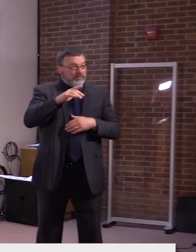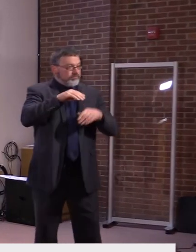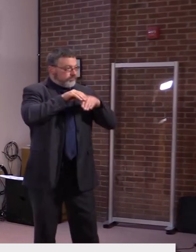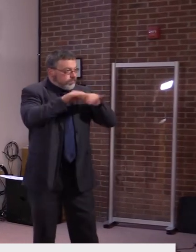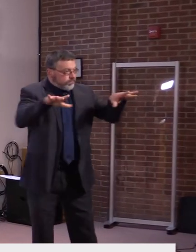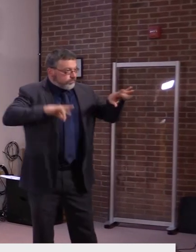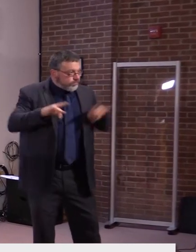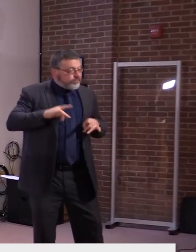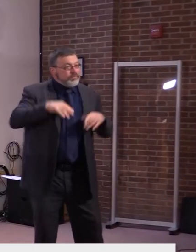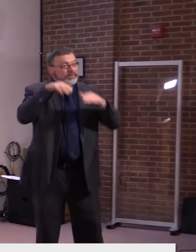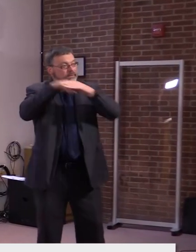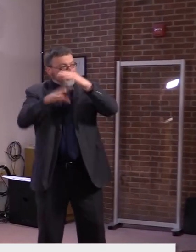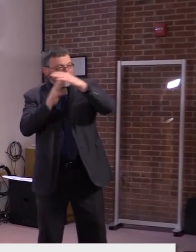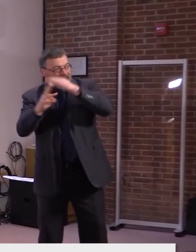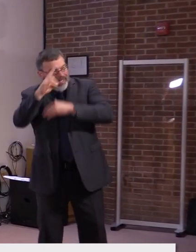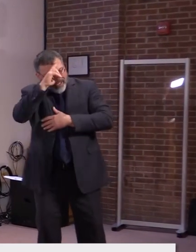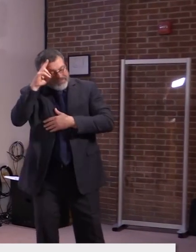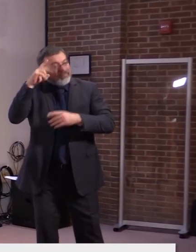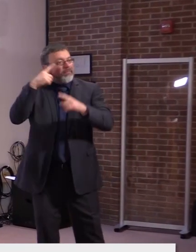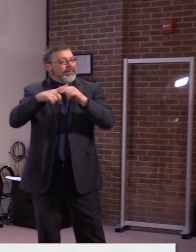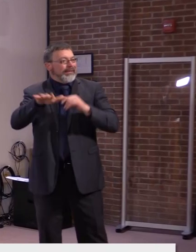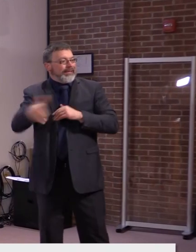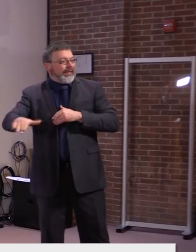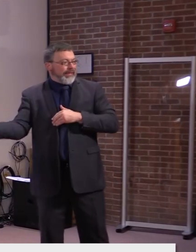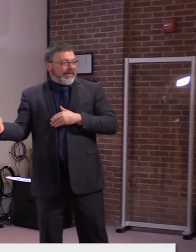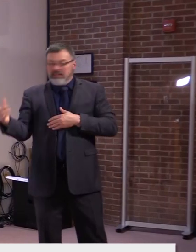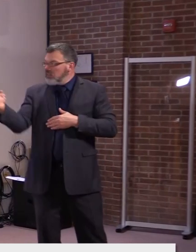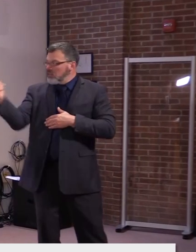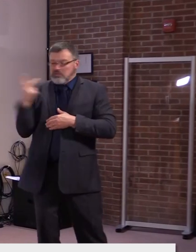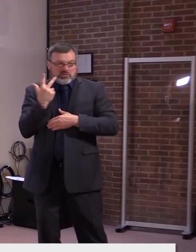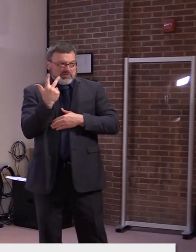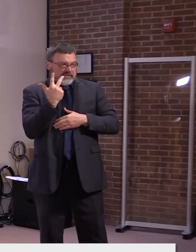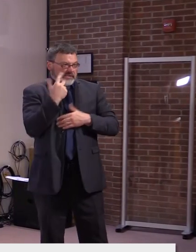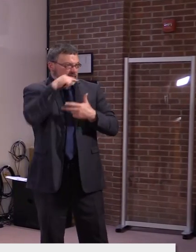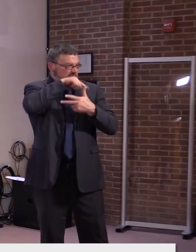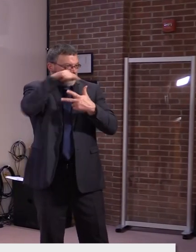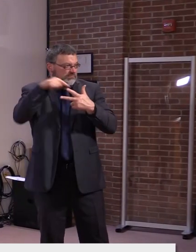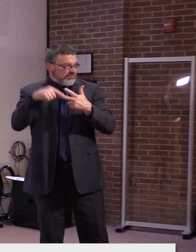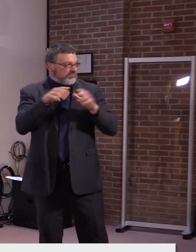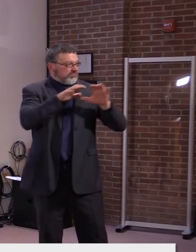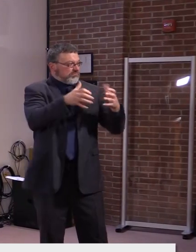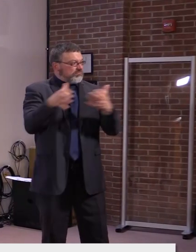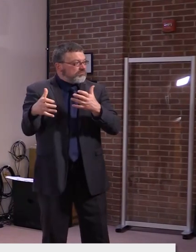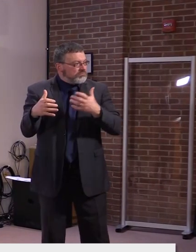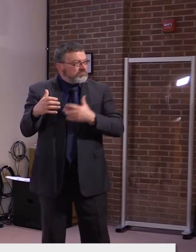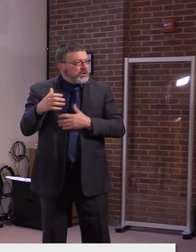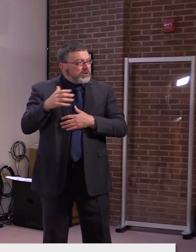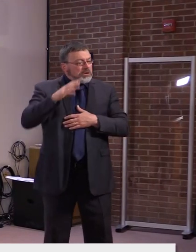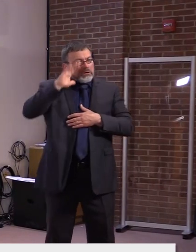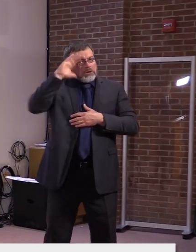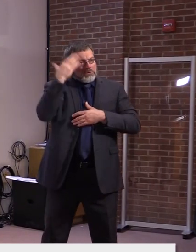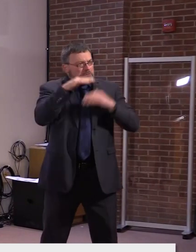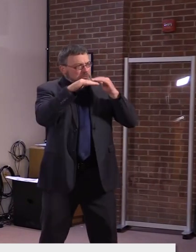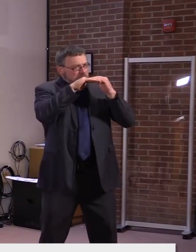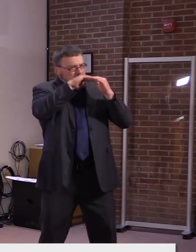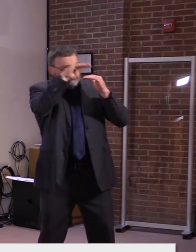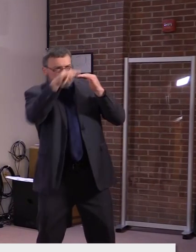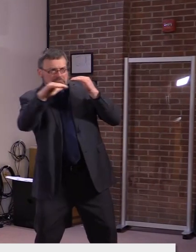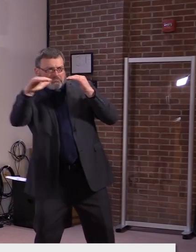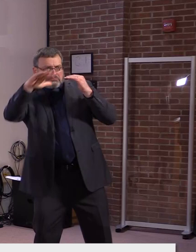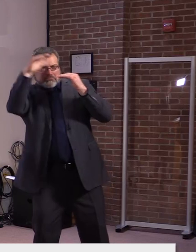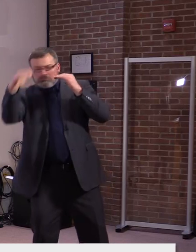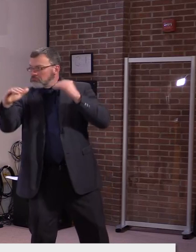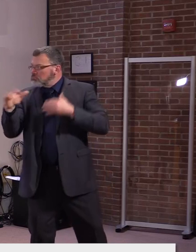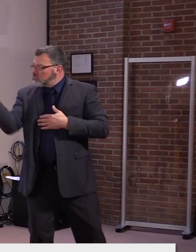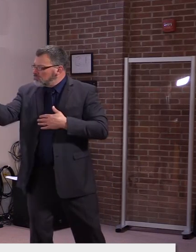see improvement on cases and hospitalizations. That improvement continues to be pretty steady and significant. The fatality rate has slowed